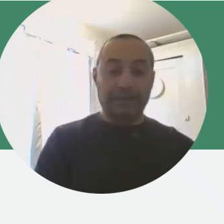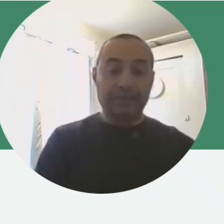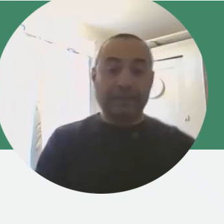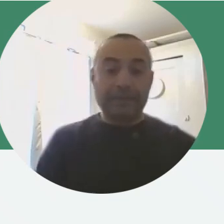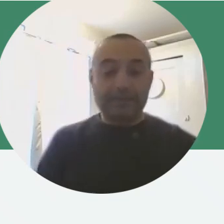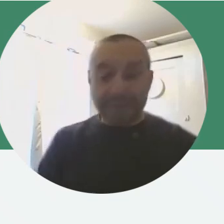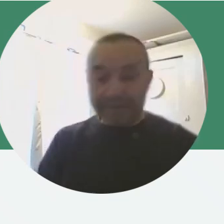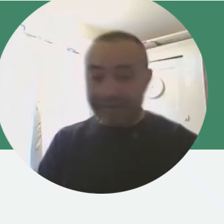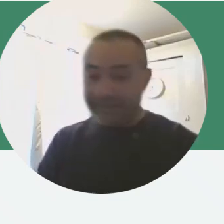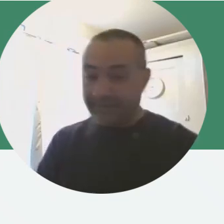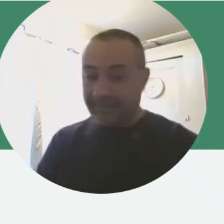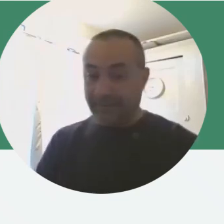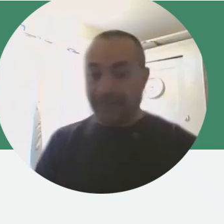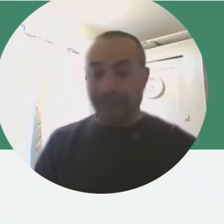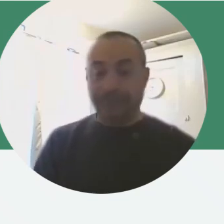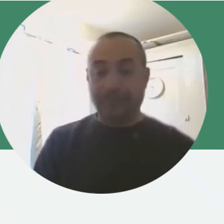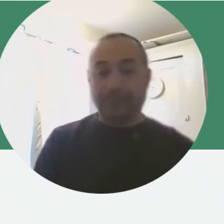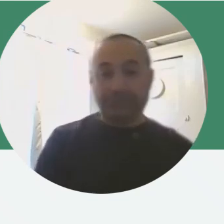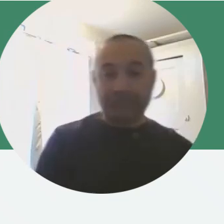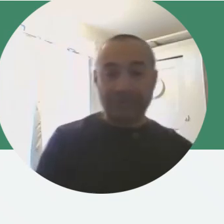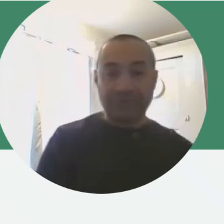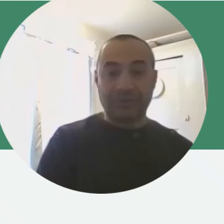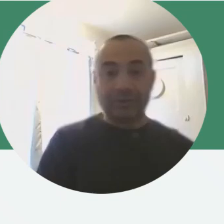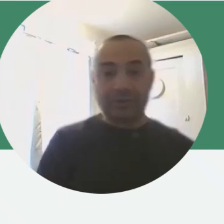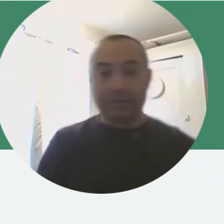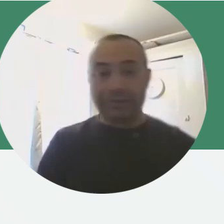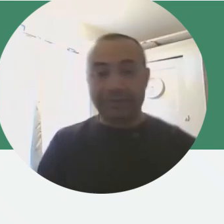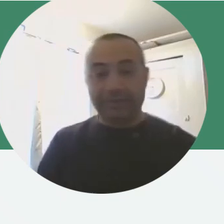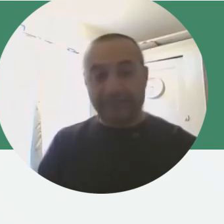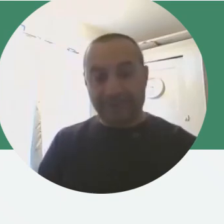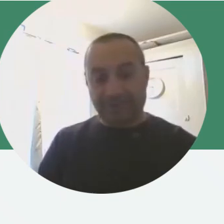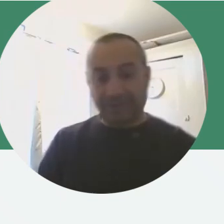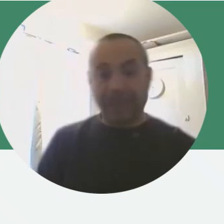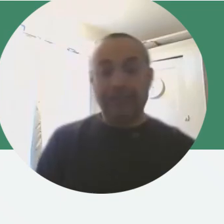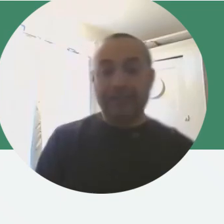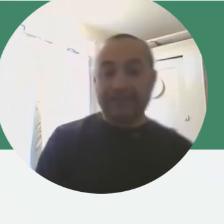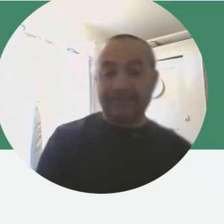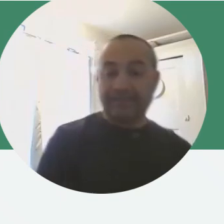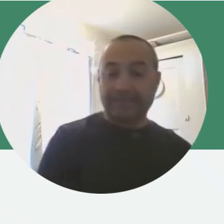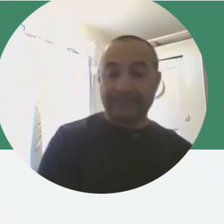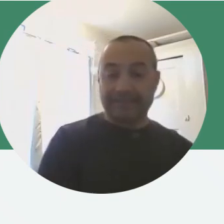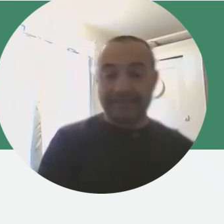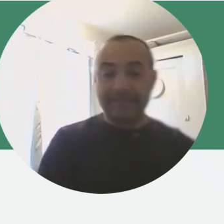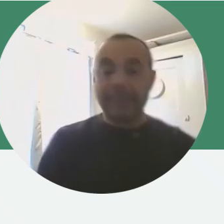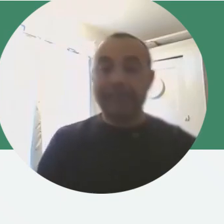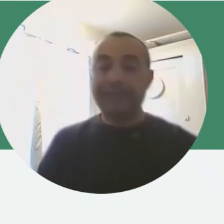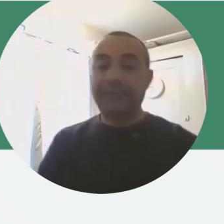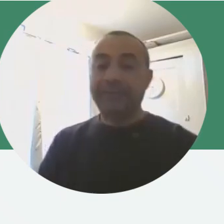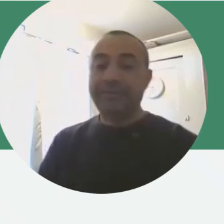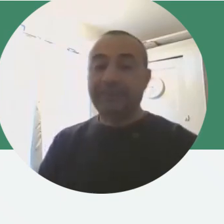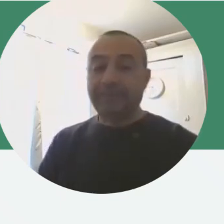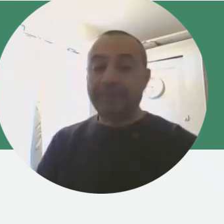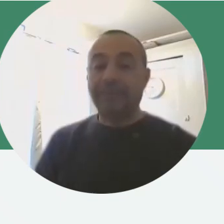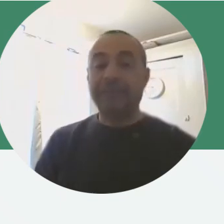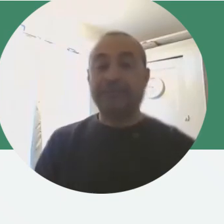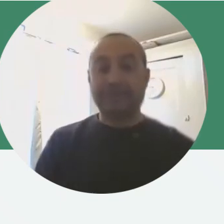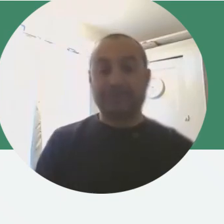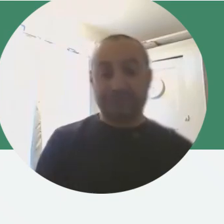My biggest professional goal and my passion, as the slide says, is about developing an effective